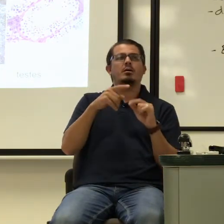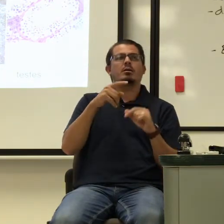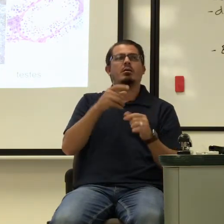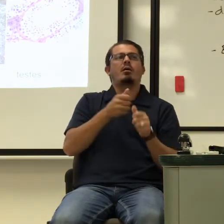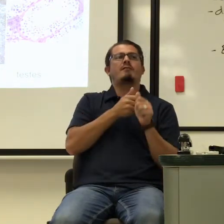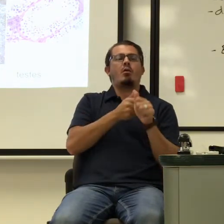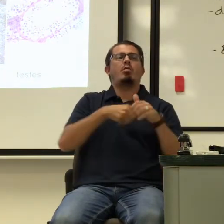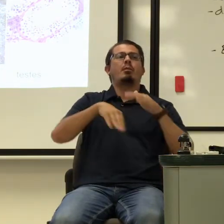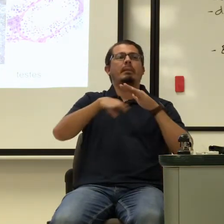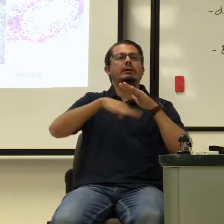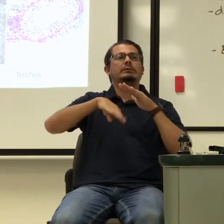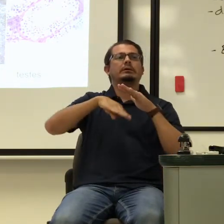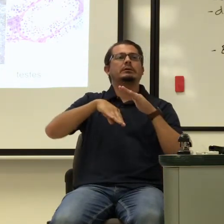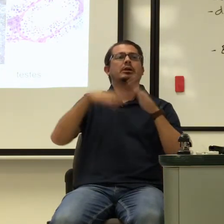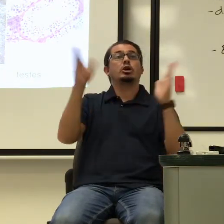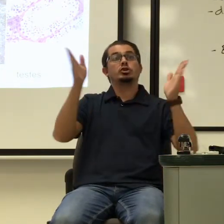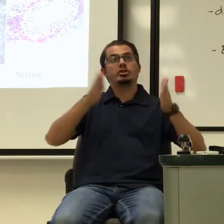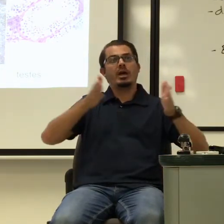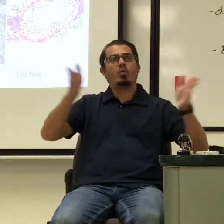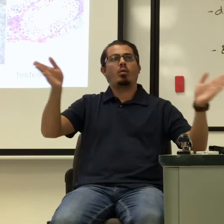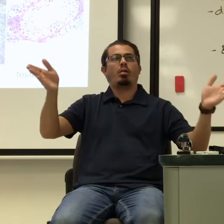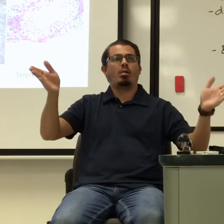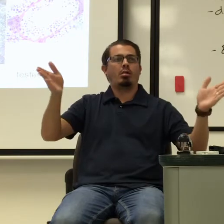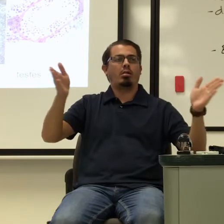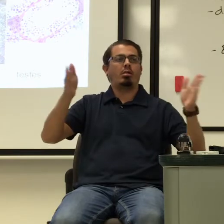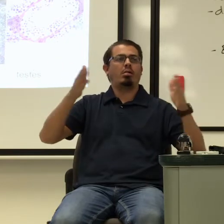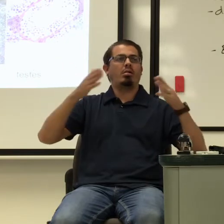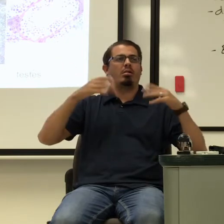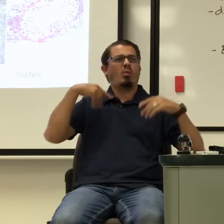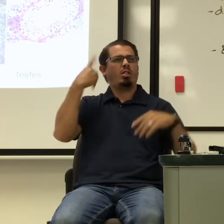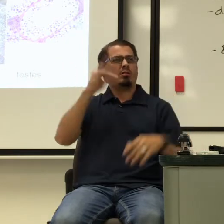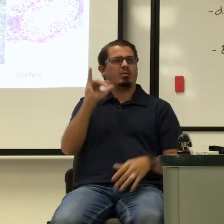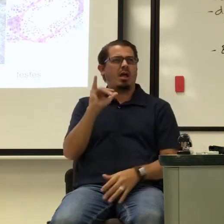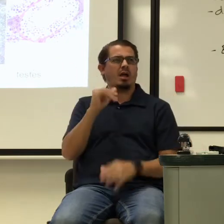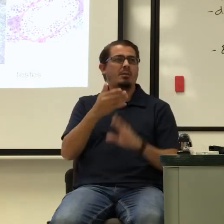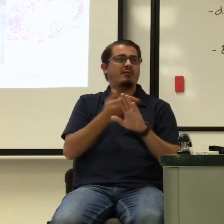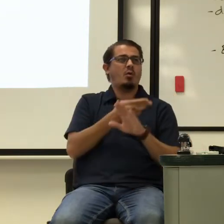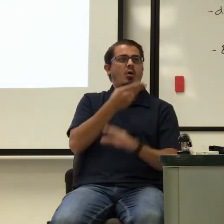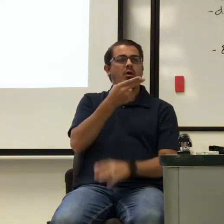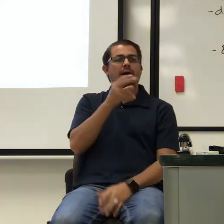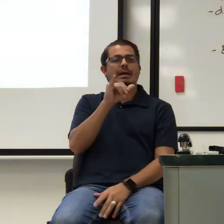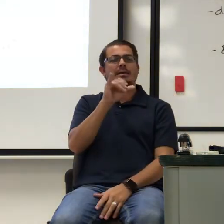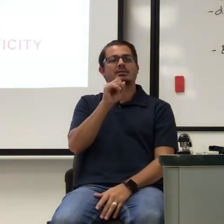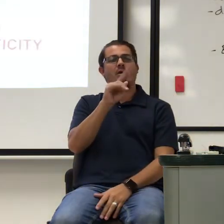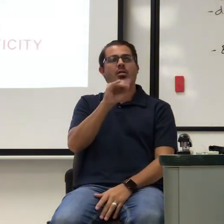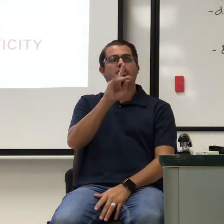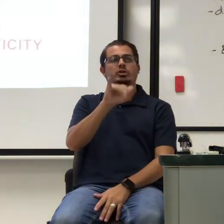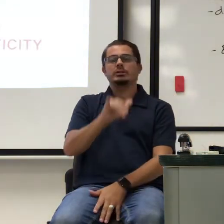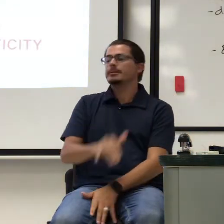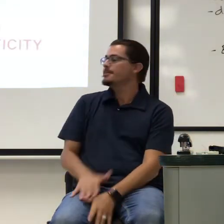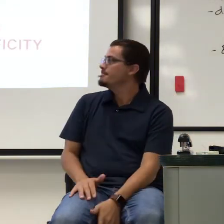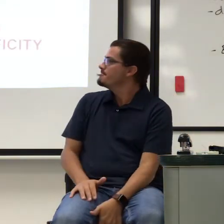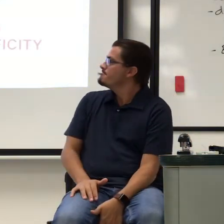the basic general physiology before we get to the histology.